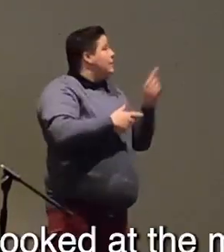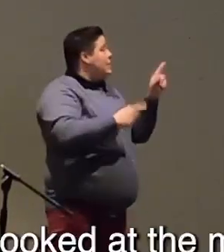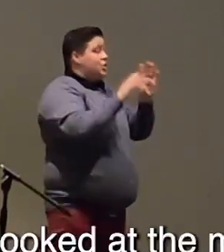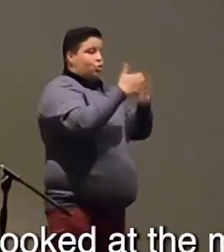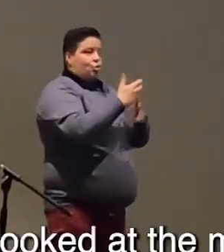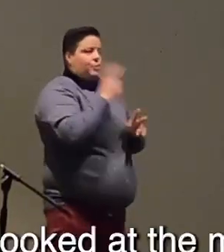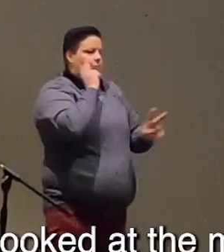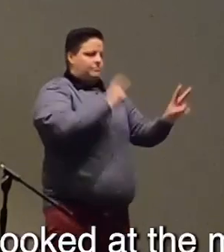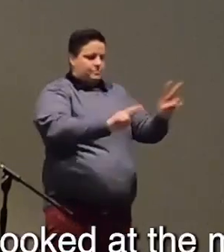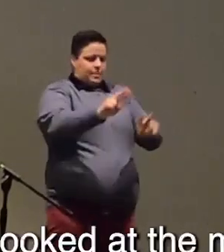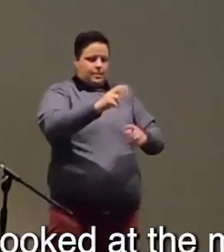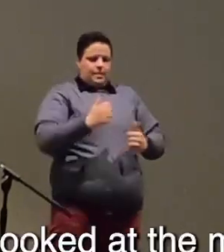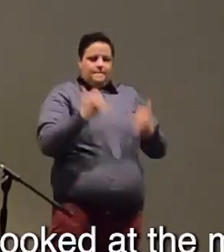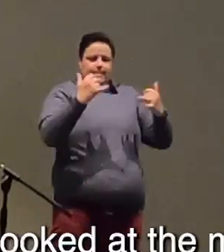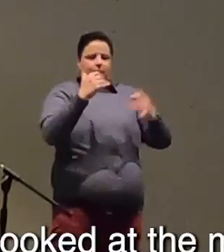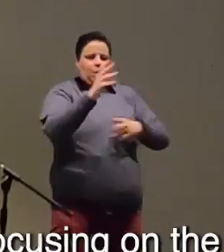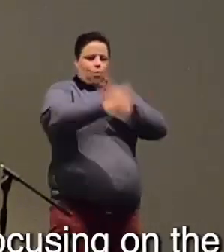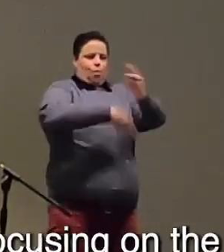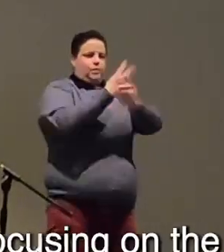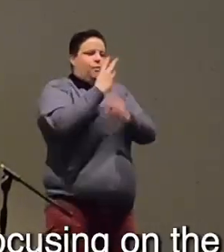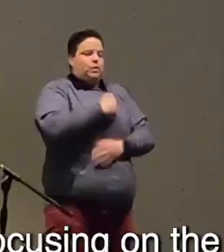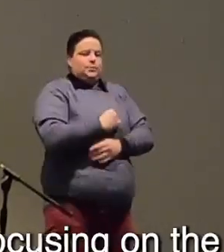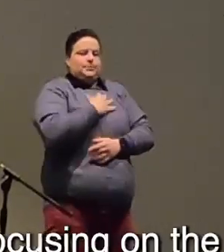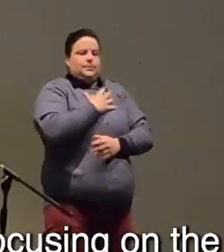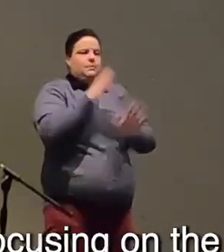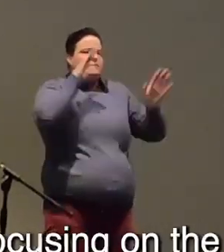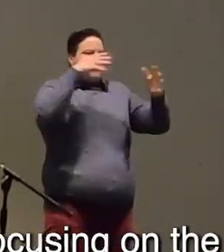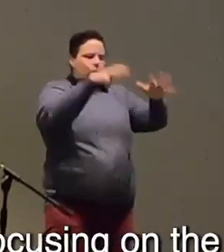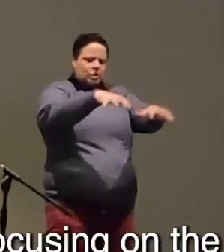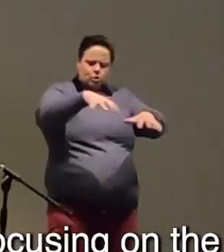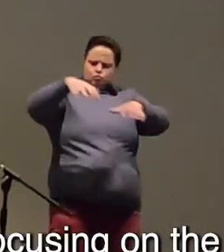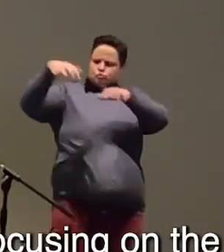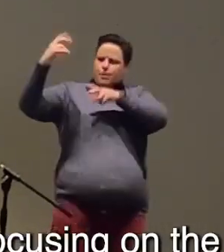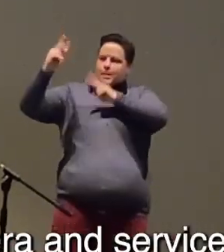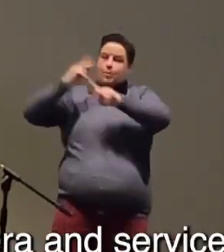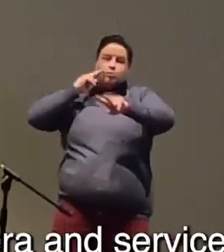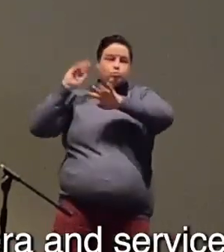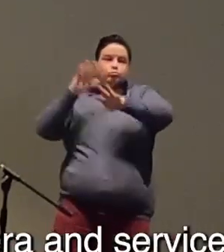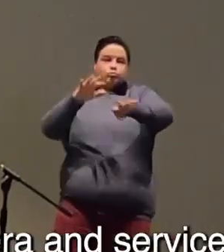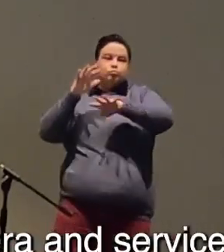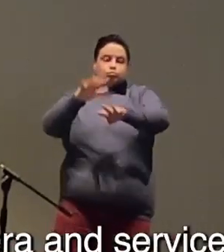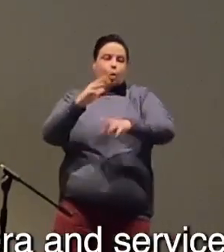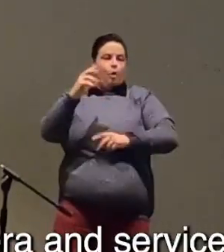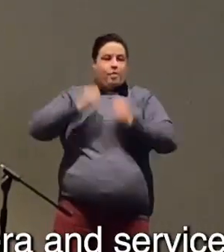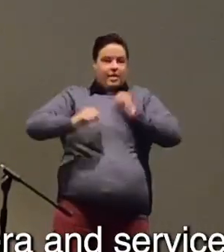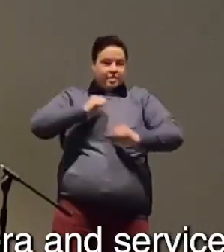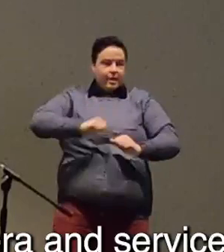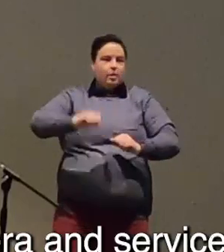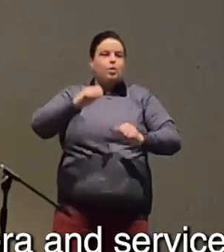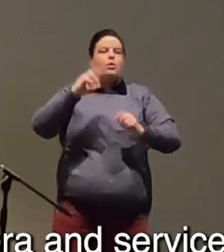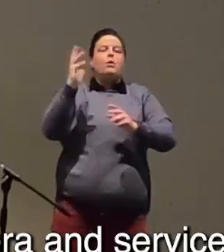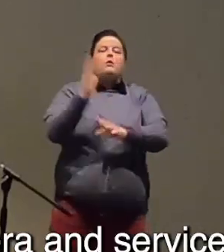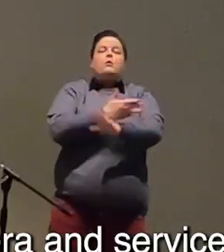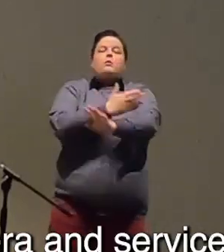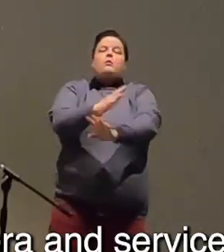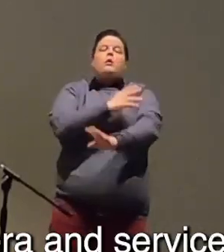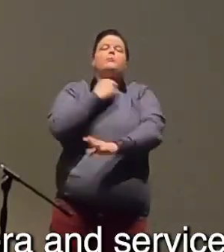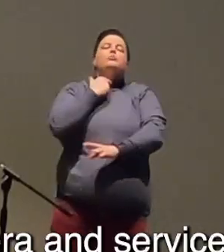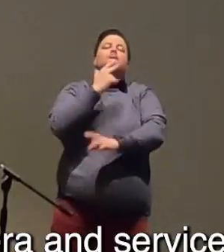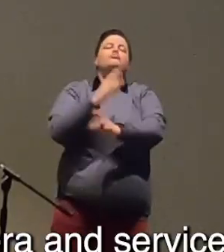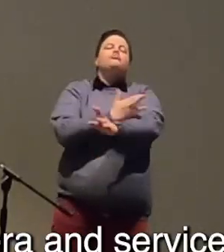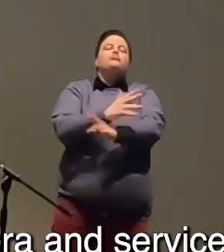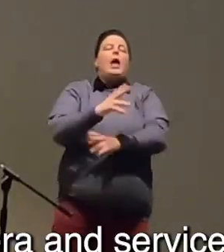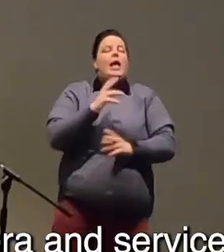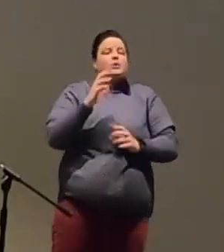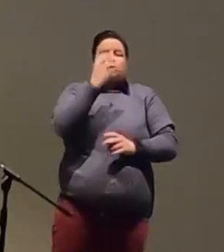looked at the modern world for inspiration, focusing on the crowds that visited the theater, opera, and circus, to which he referred to as uptown